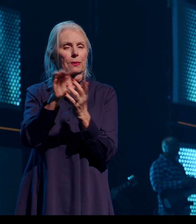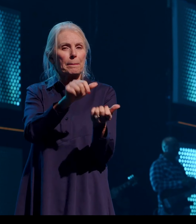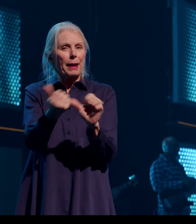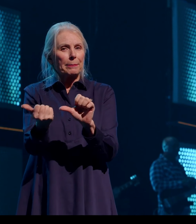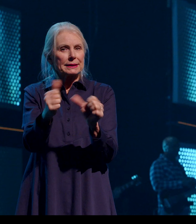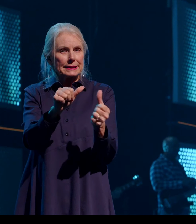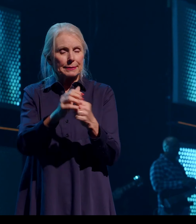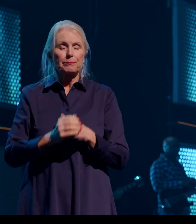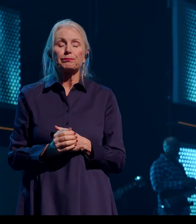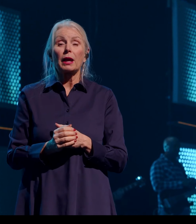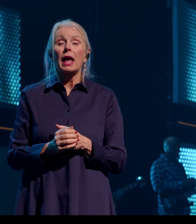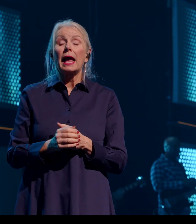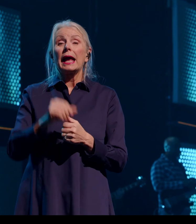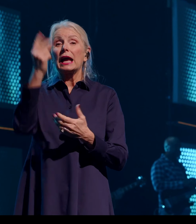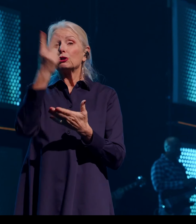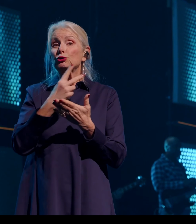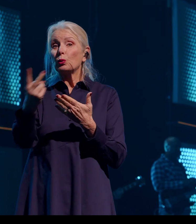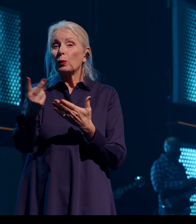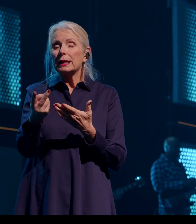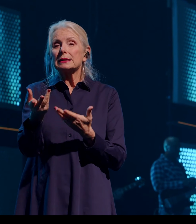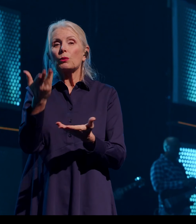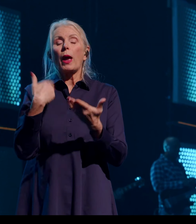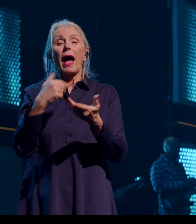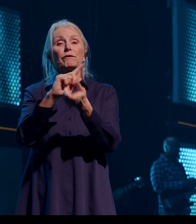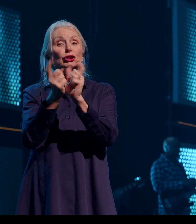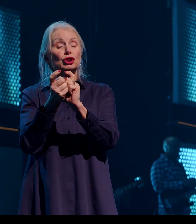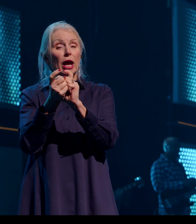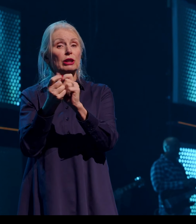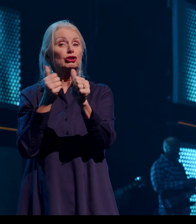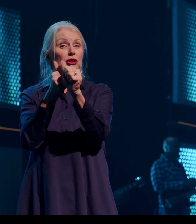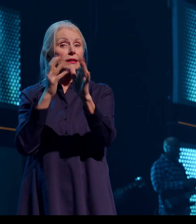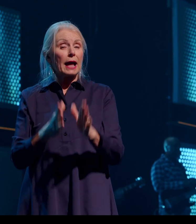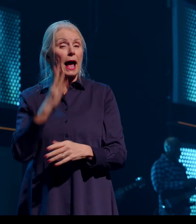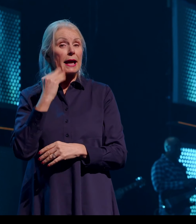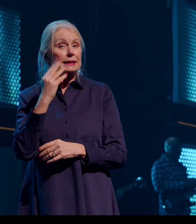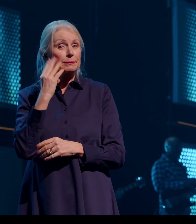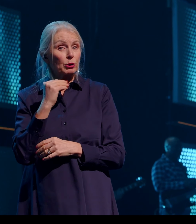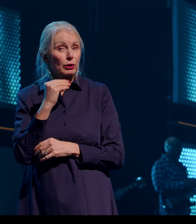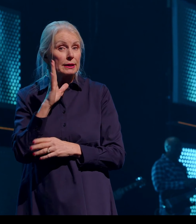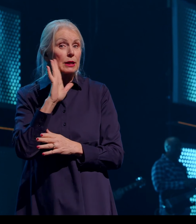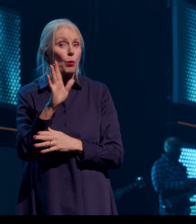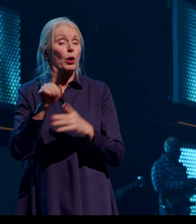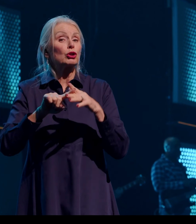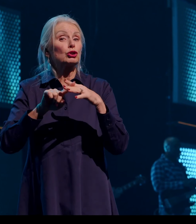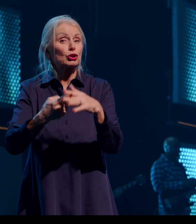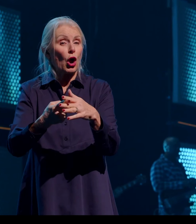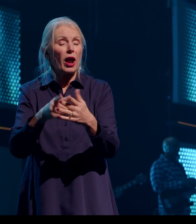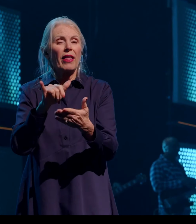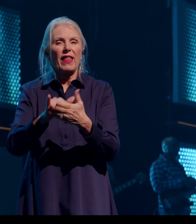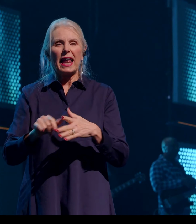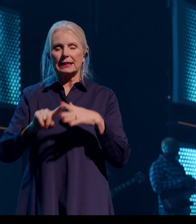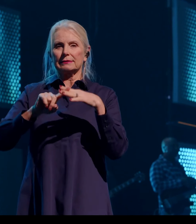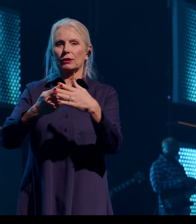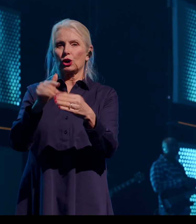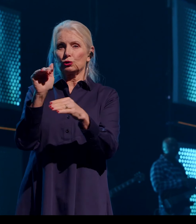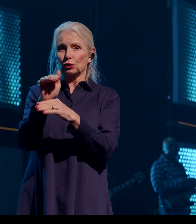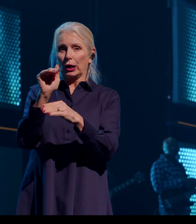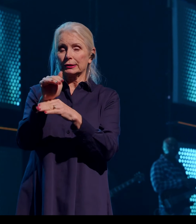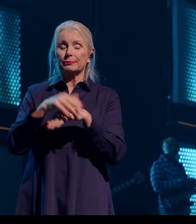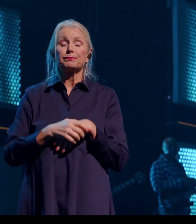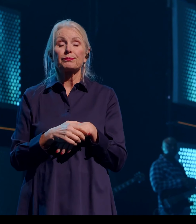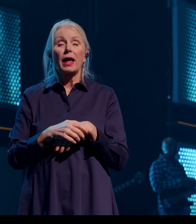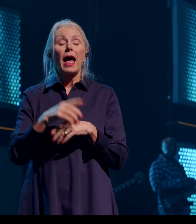In just a couple of weeks, we have our Change Discipleship Journey Experience coming up and starting. It's a launch night. We actually have